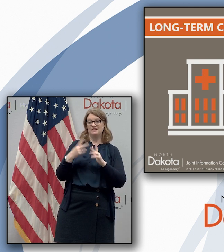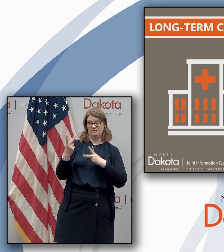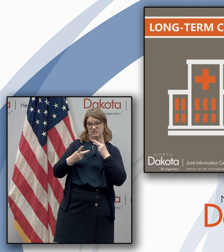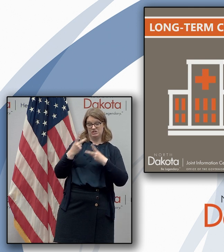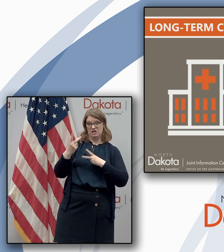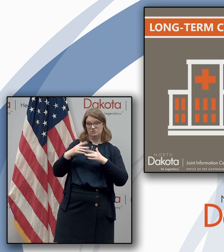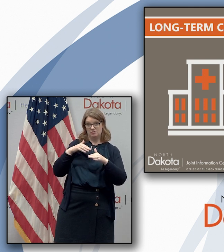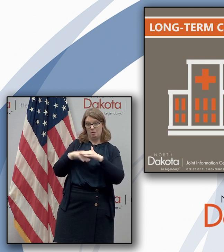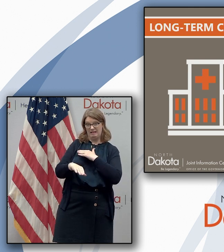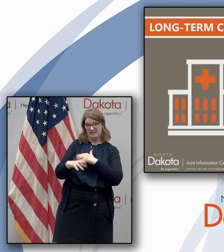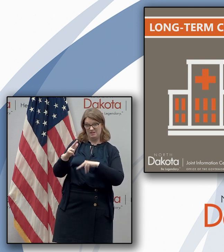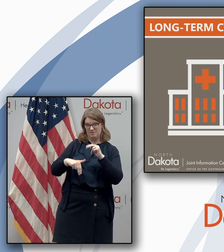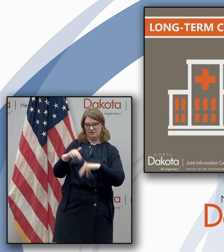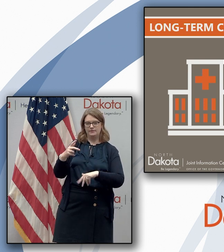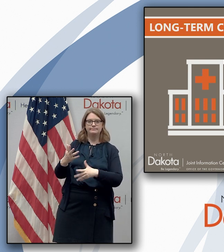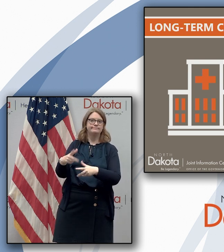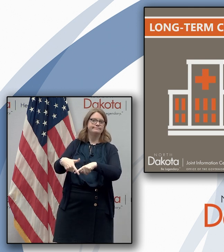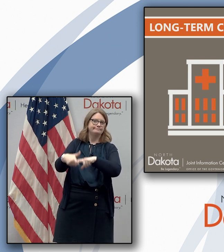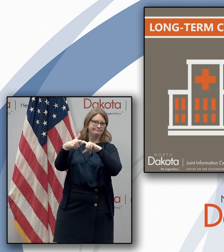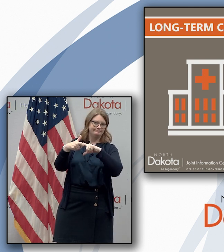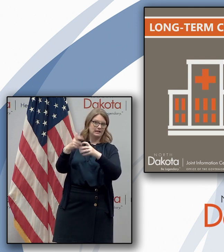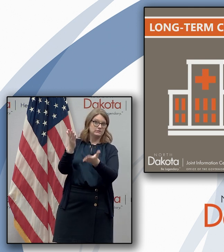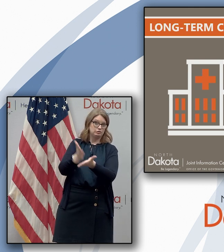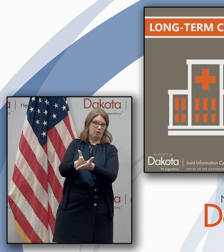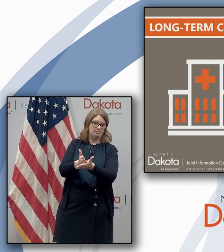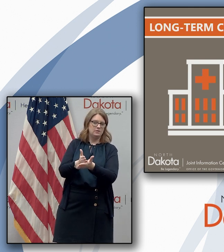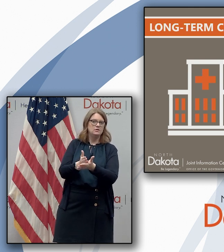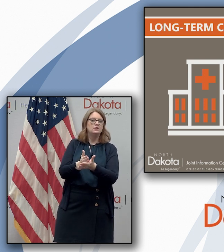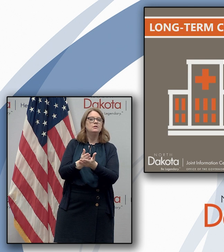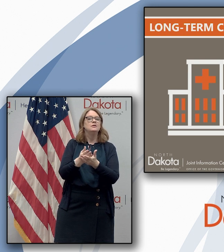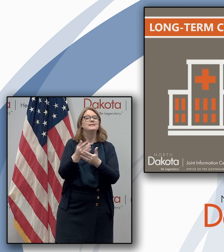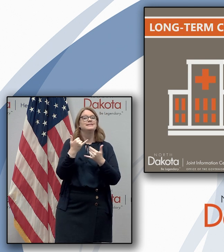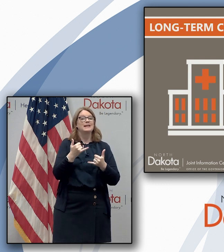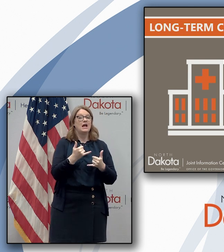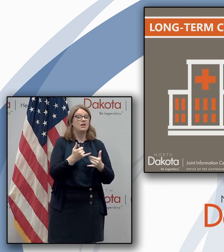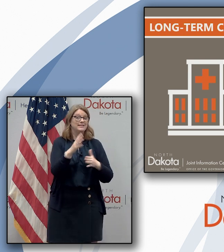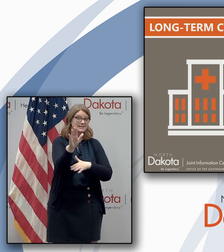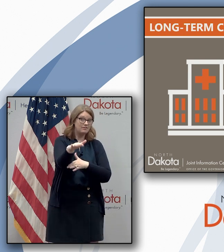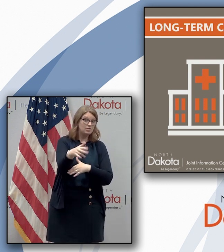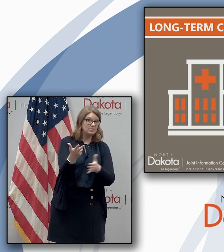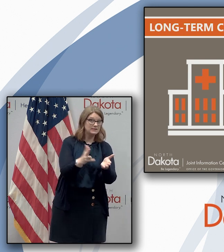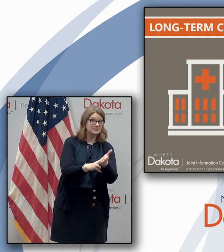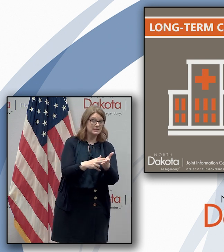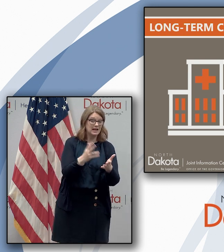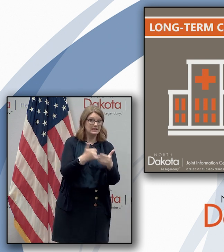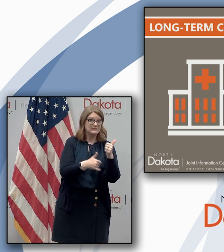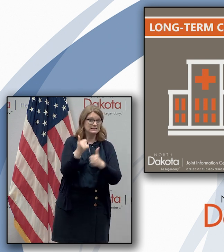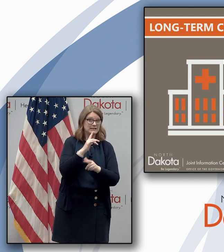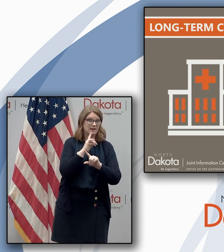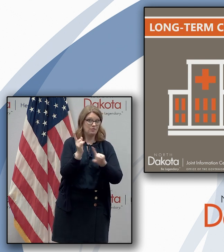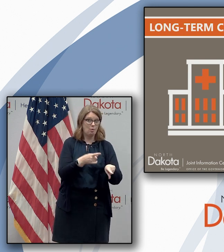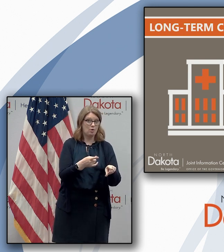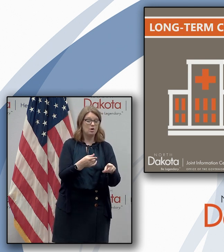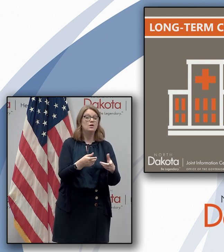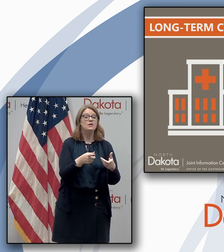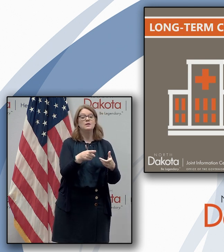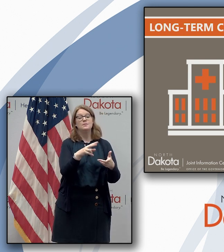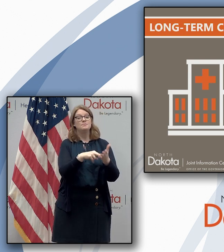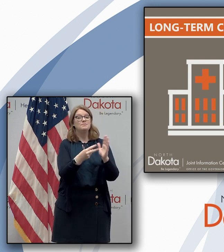visitation. This modification allows us to begin that phased reopening